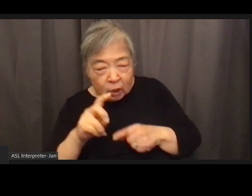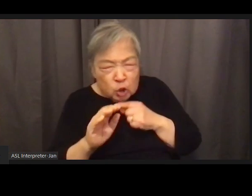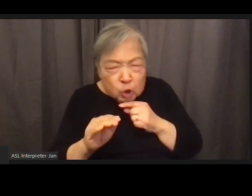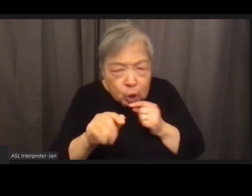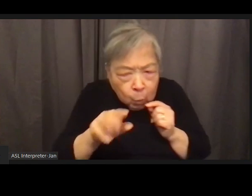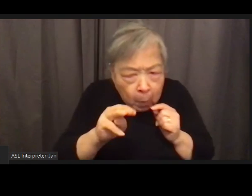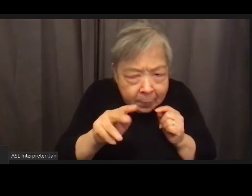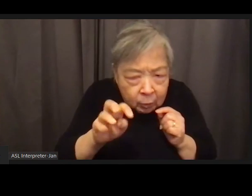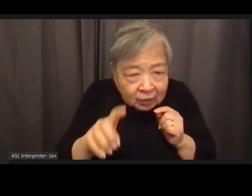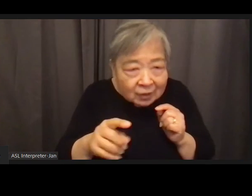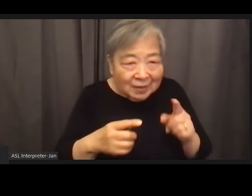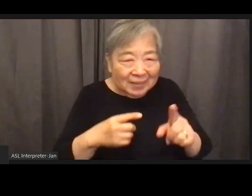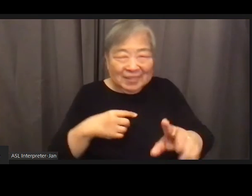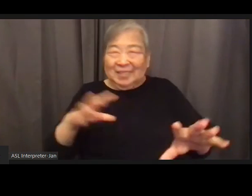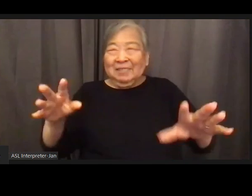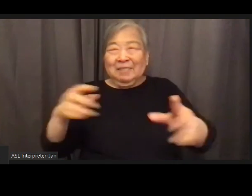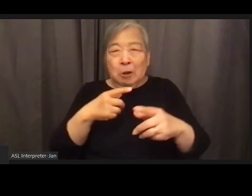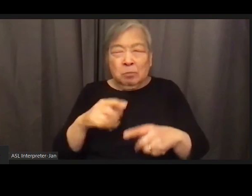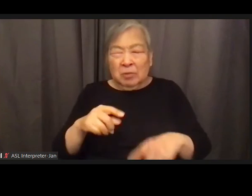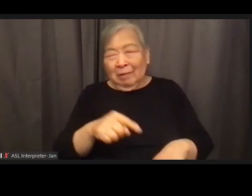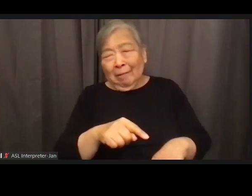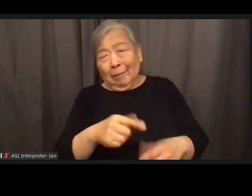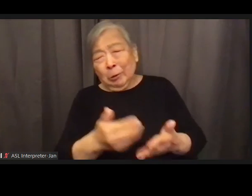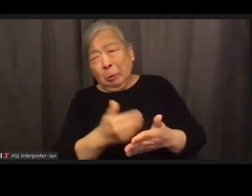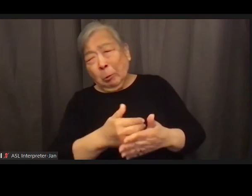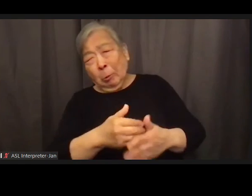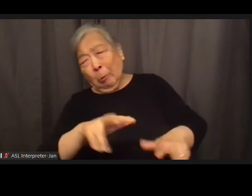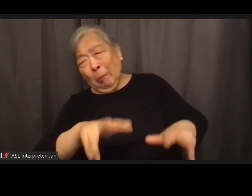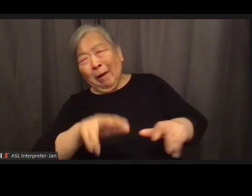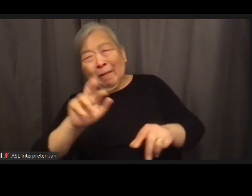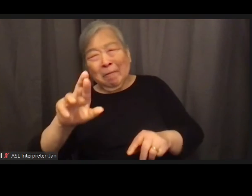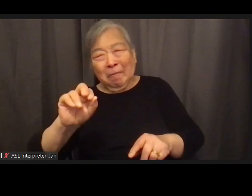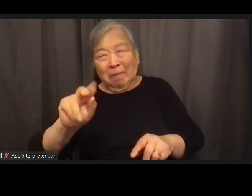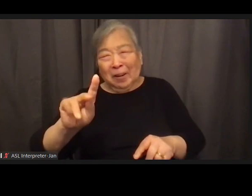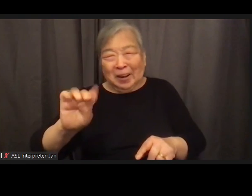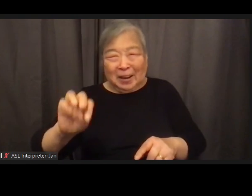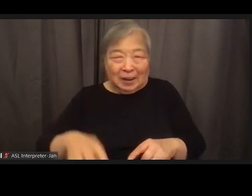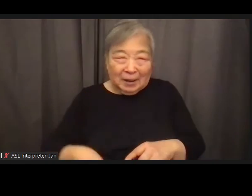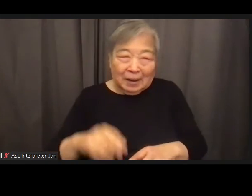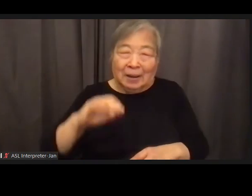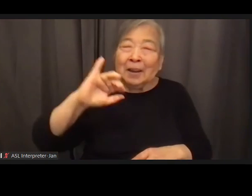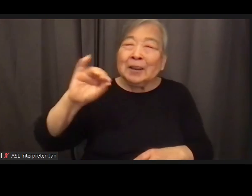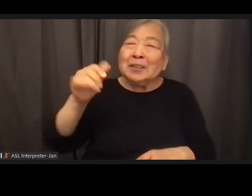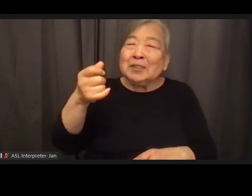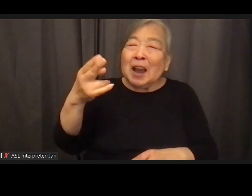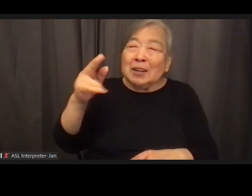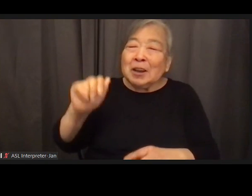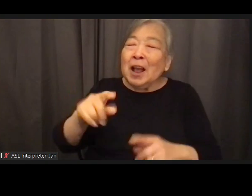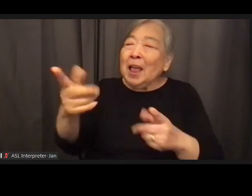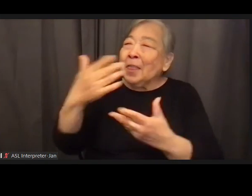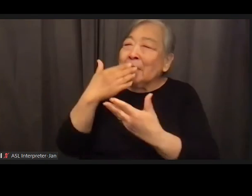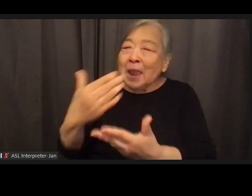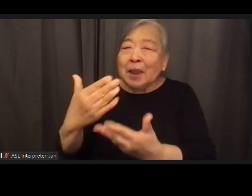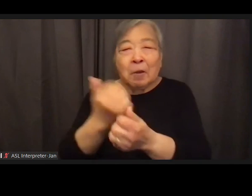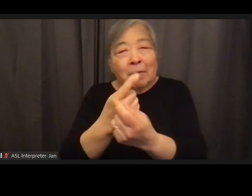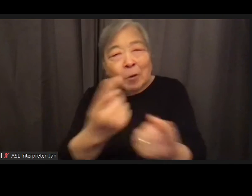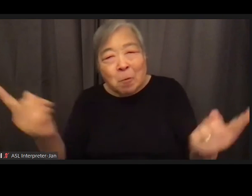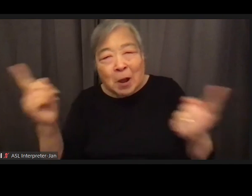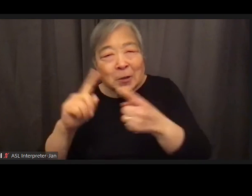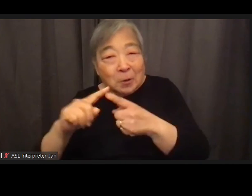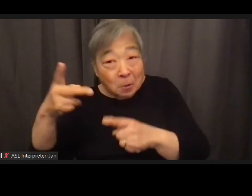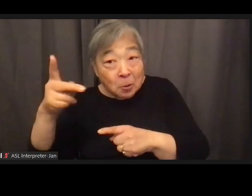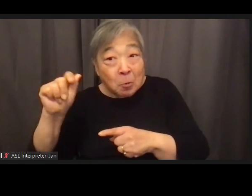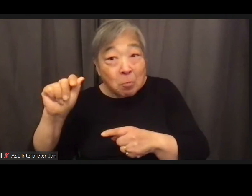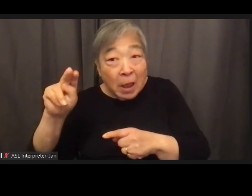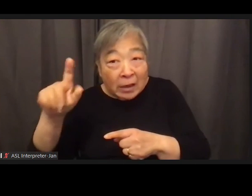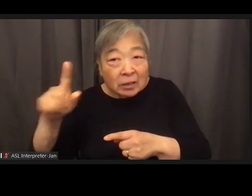Joshua is muted. You're muted. Rookie mistake. hi, everyone. I just wanted to reiterate, you know, thank you, everyone, to our panelists for sharing